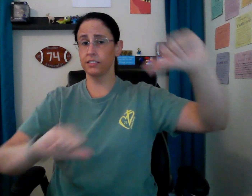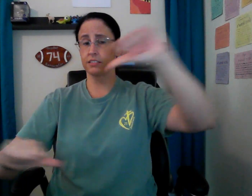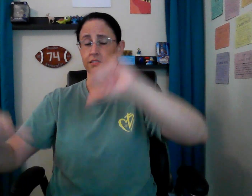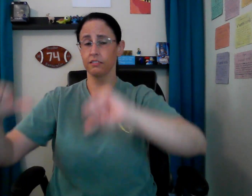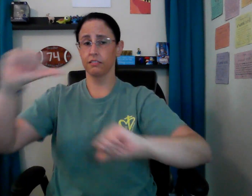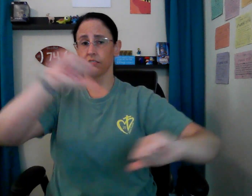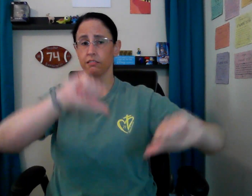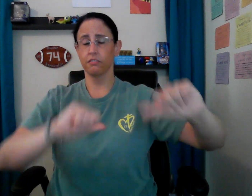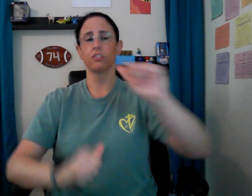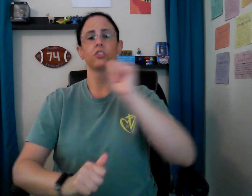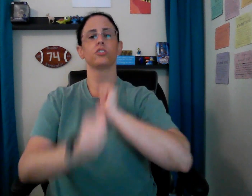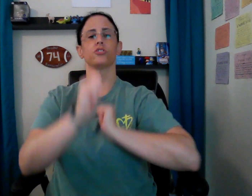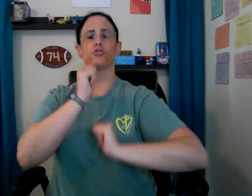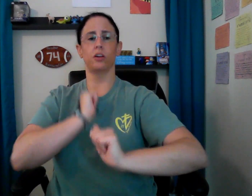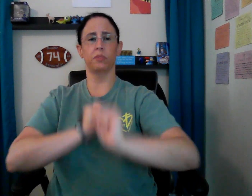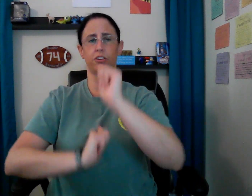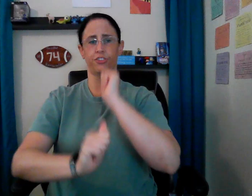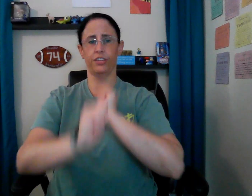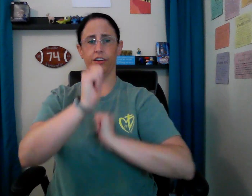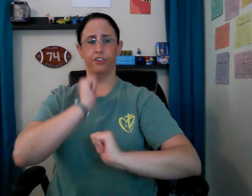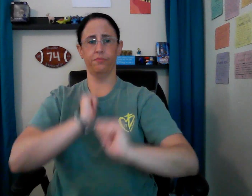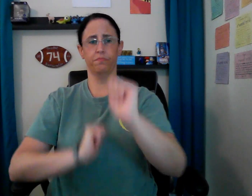Science, drama, or theater.